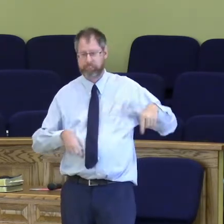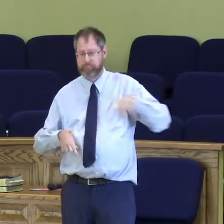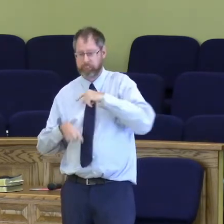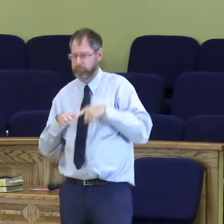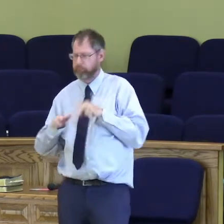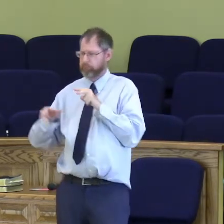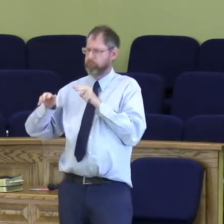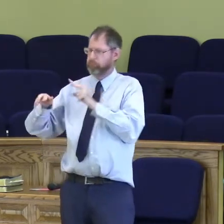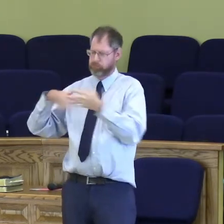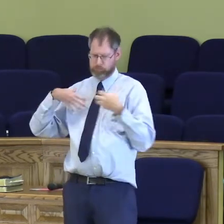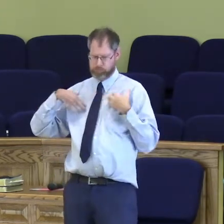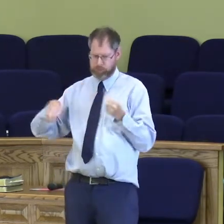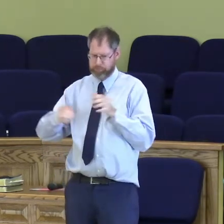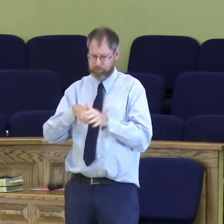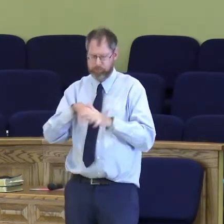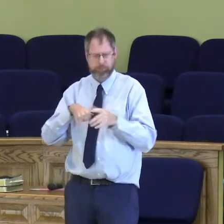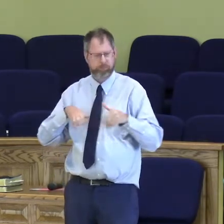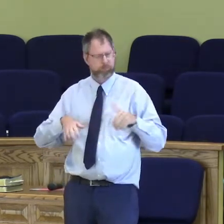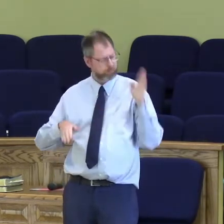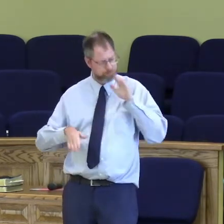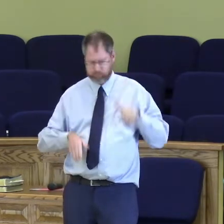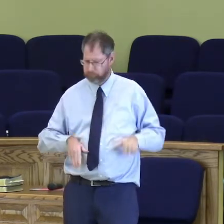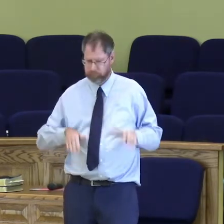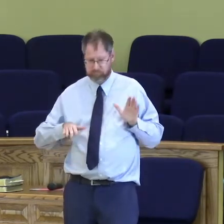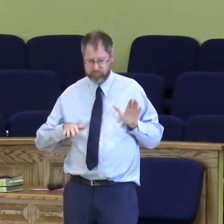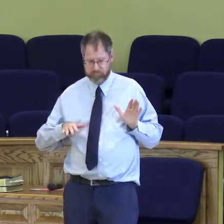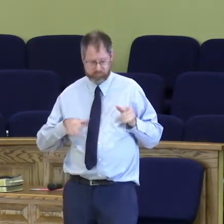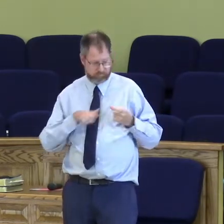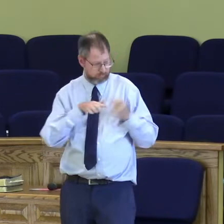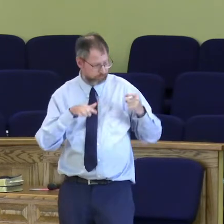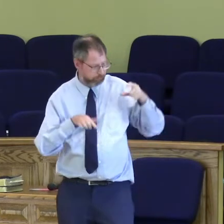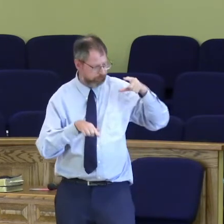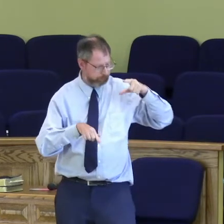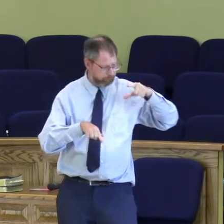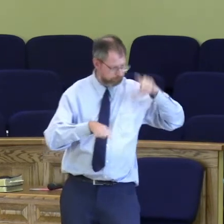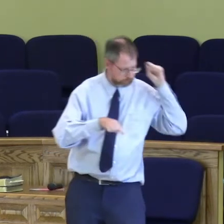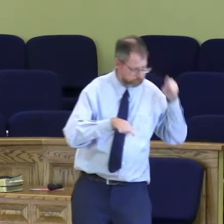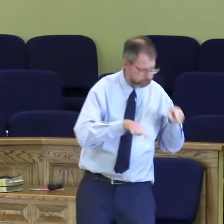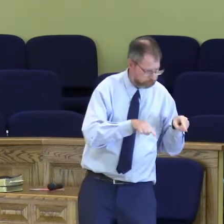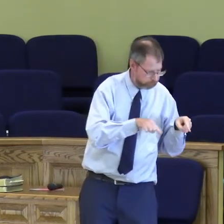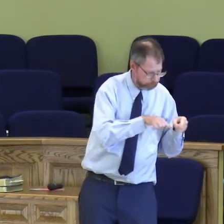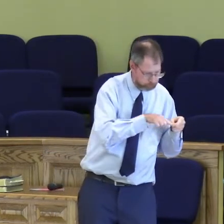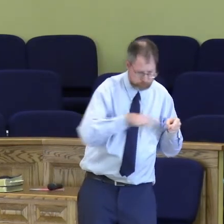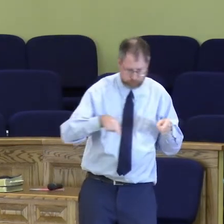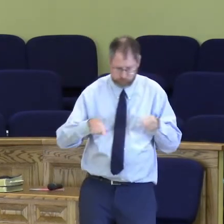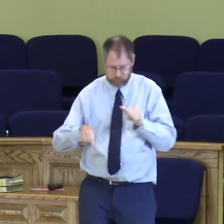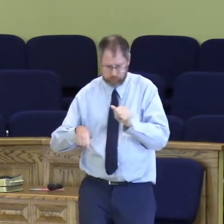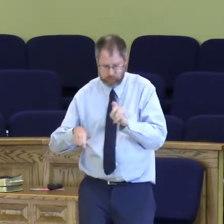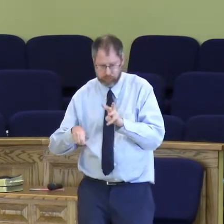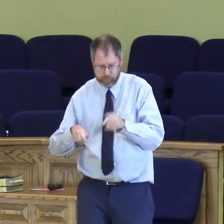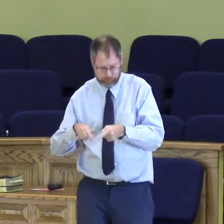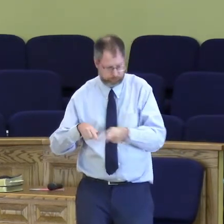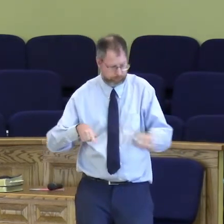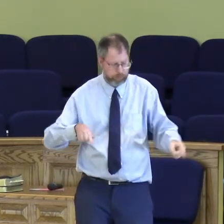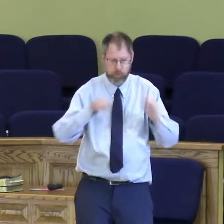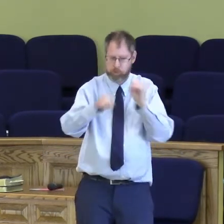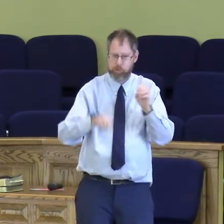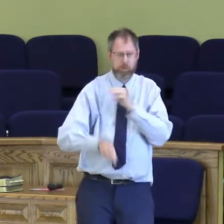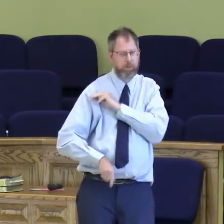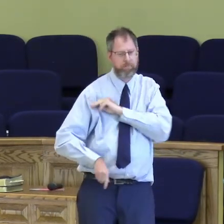big difference. Never forget that. And just learning that one man said, I'm not going to quit, and his life became